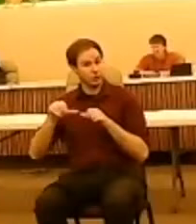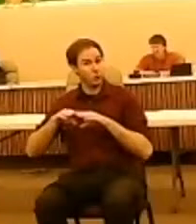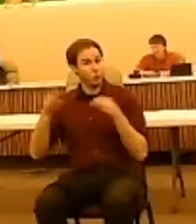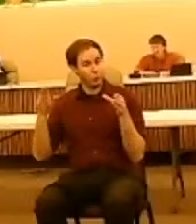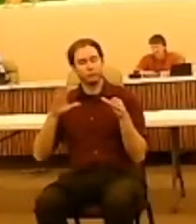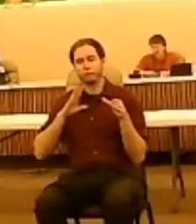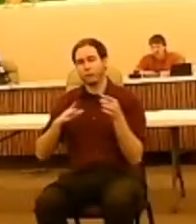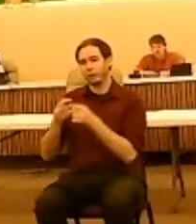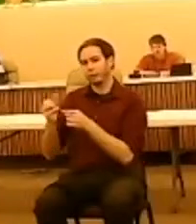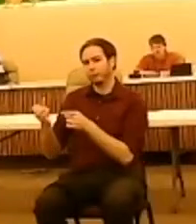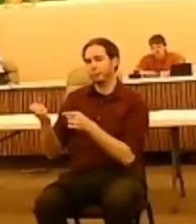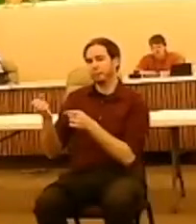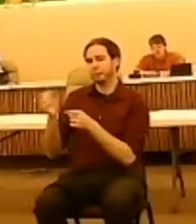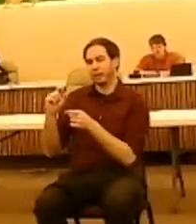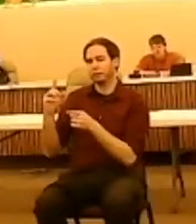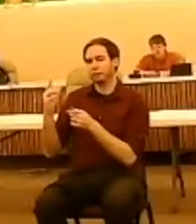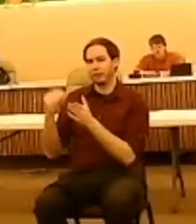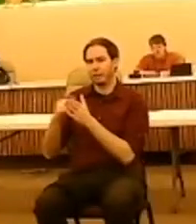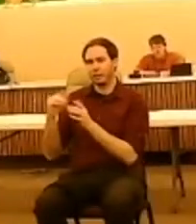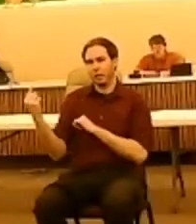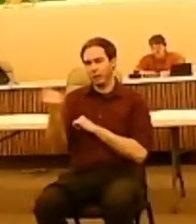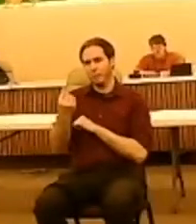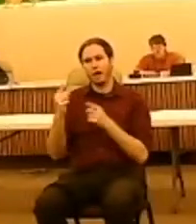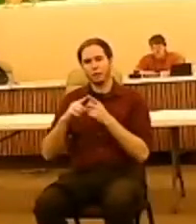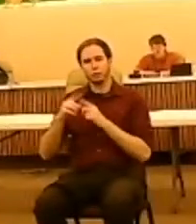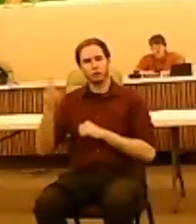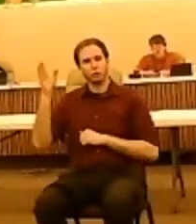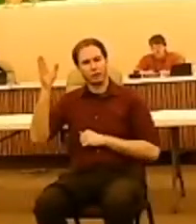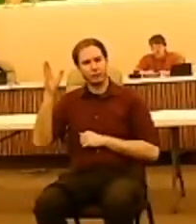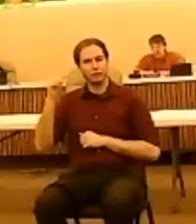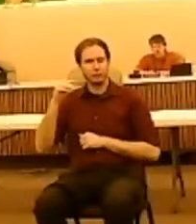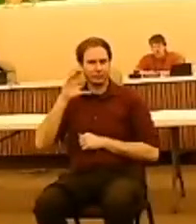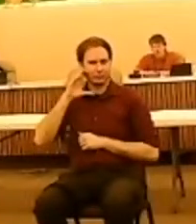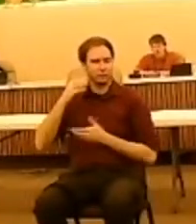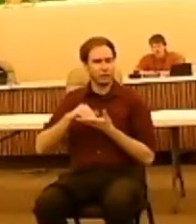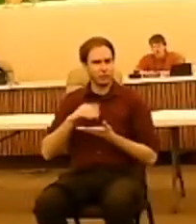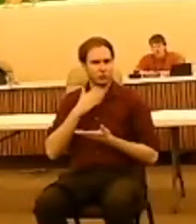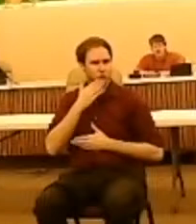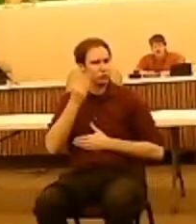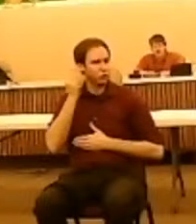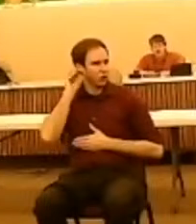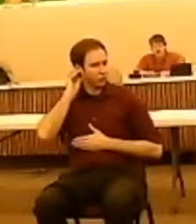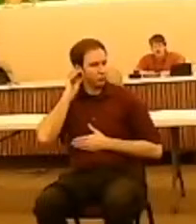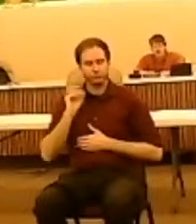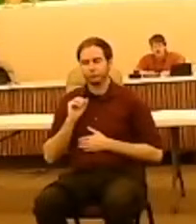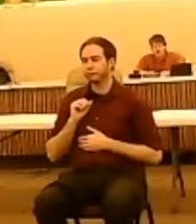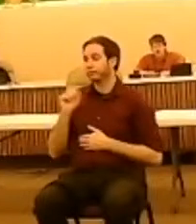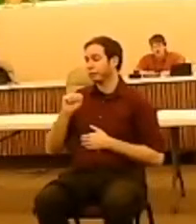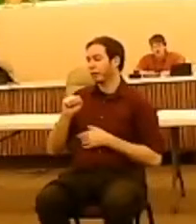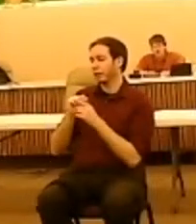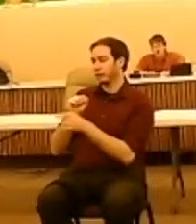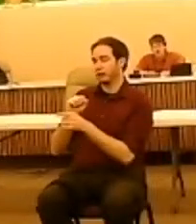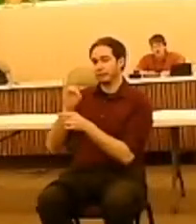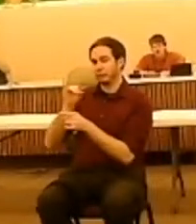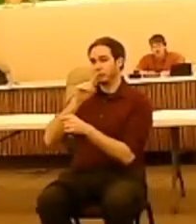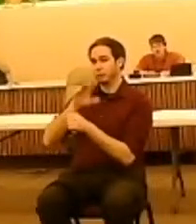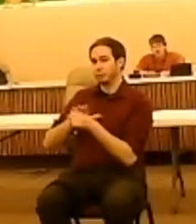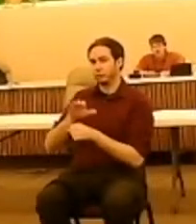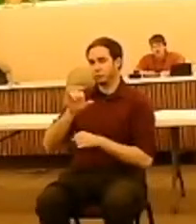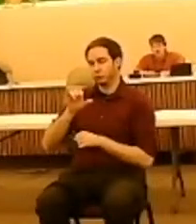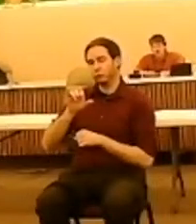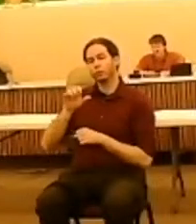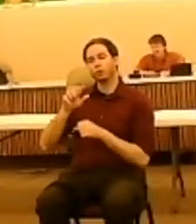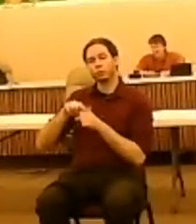can come back in and listen and put their different concerns out And- is good to know. And one of the other things they did commit to was putting